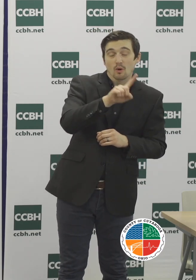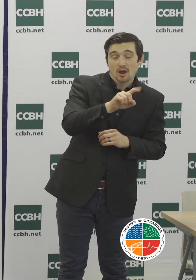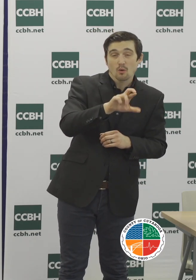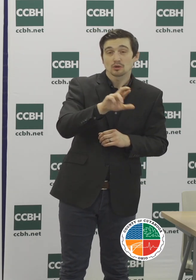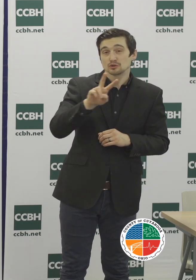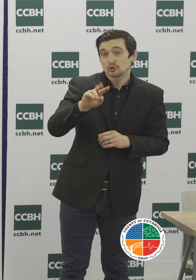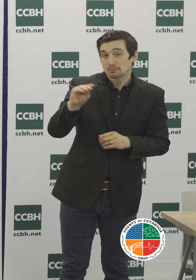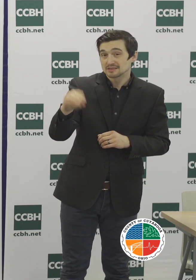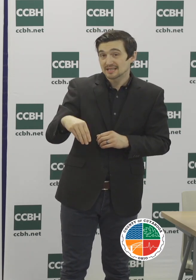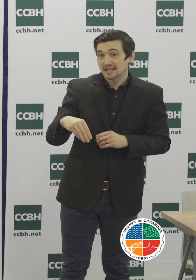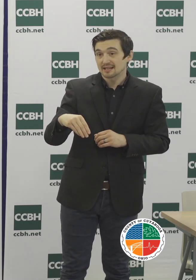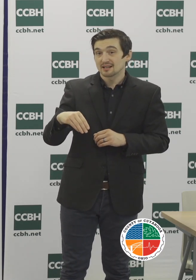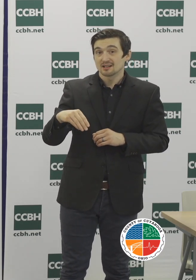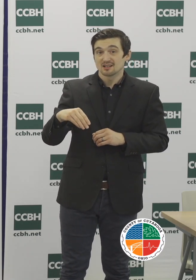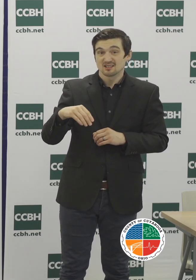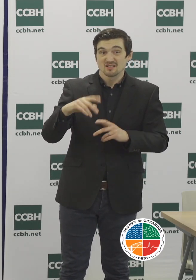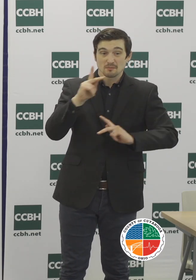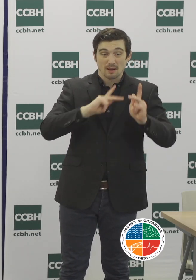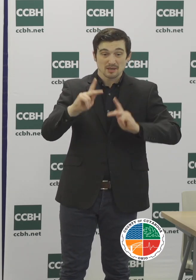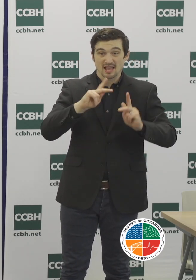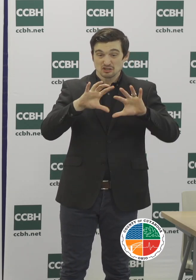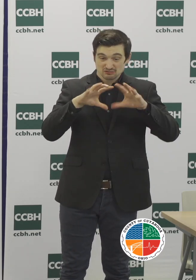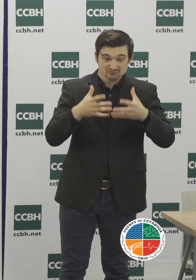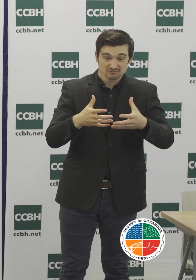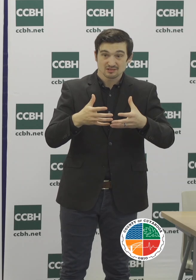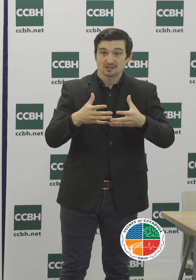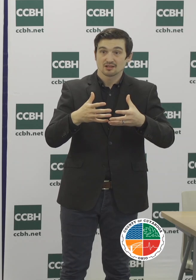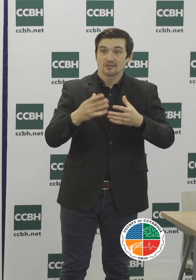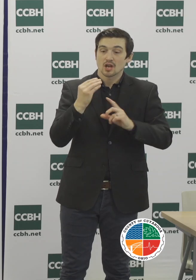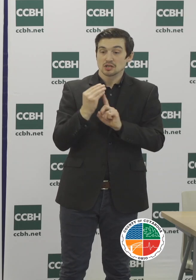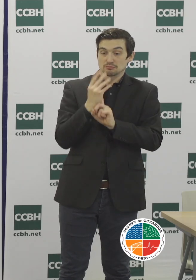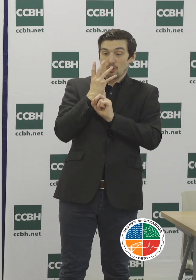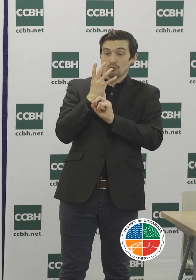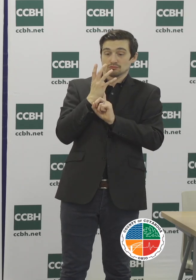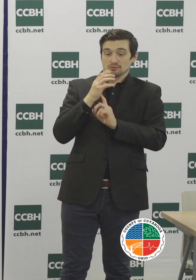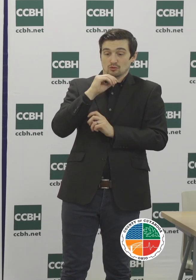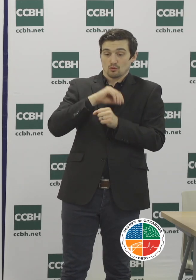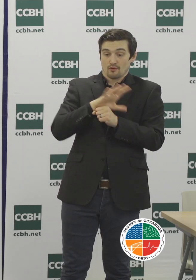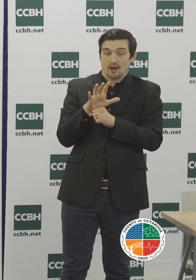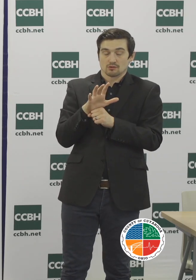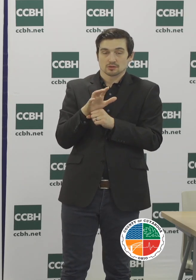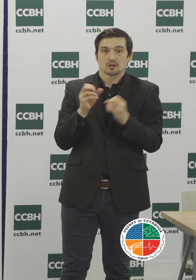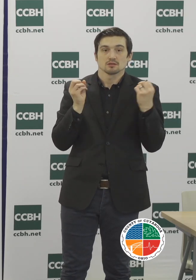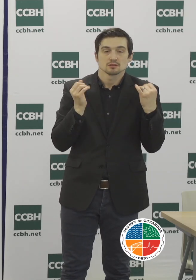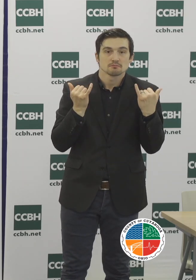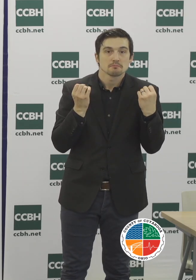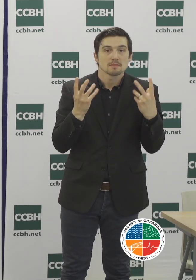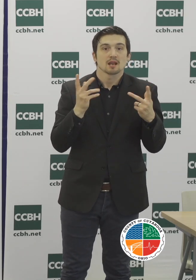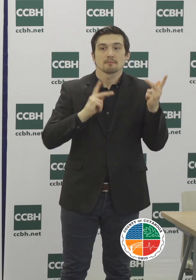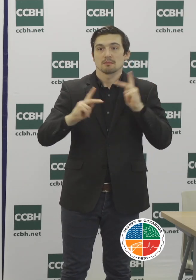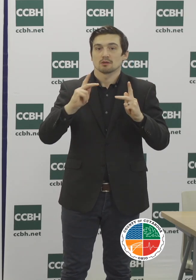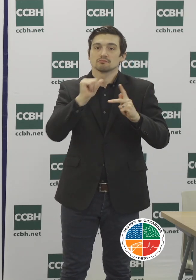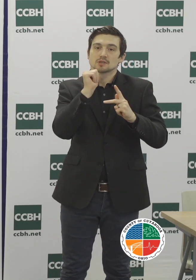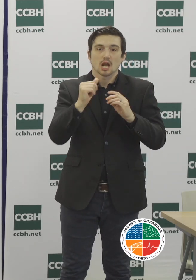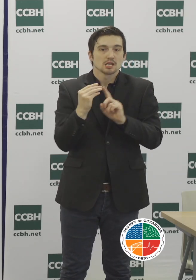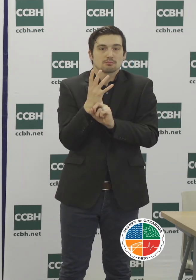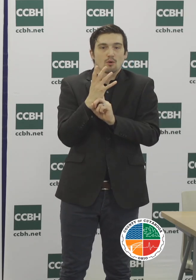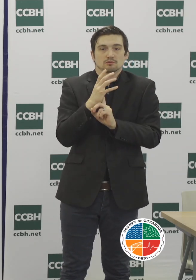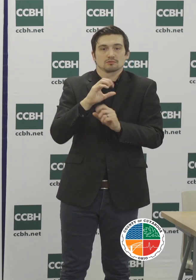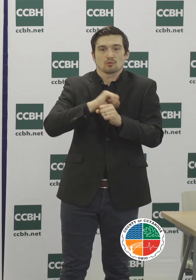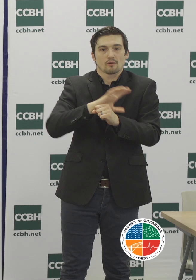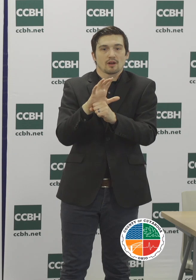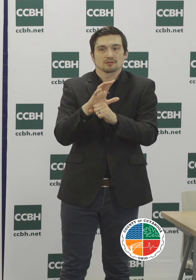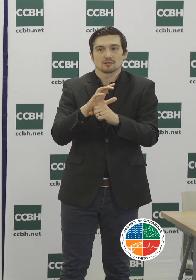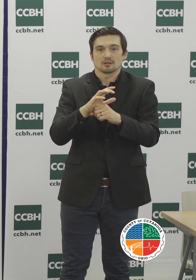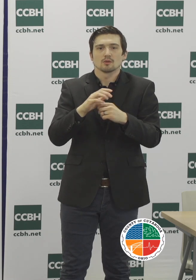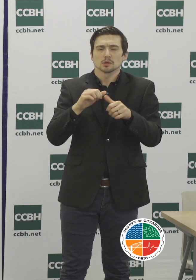have a long way to go, and unless and until we have a solid treatment and a vaccine, we're going to continue to see